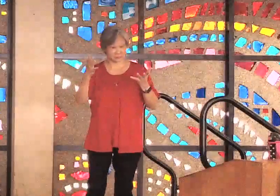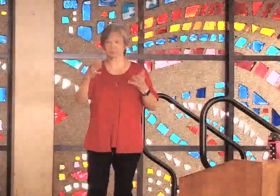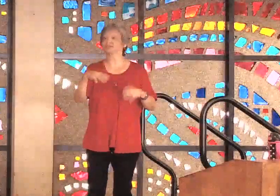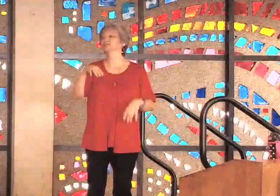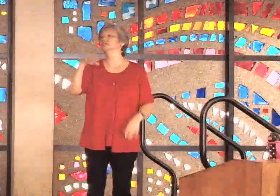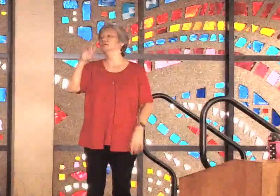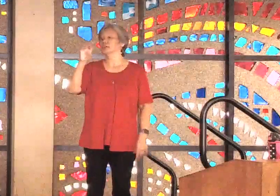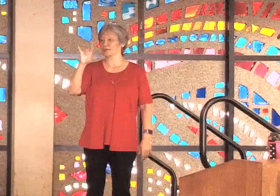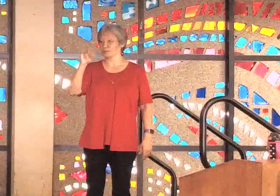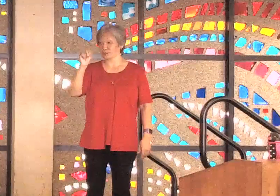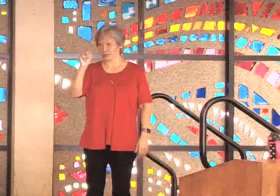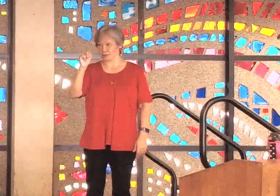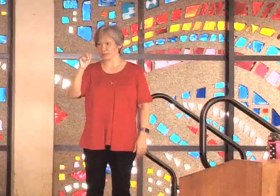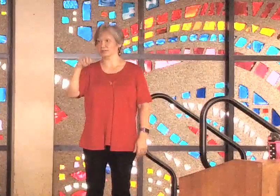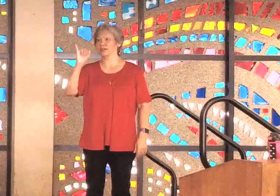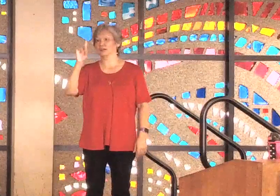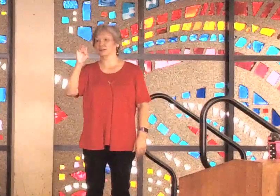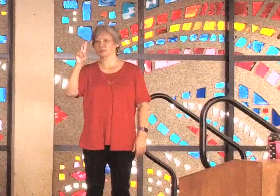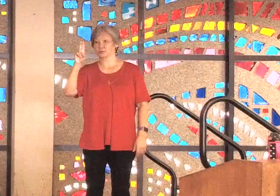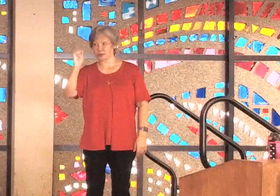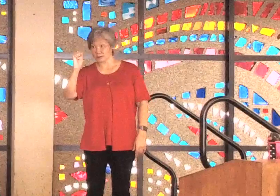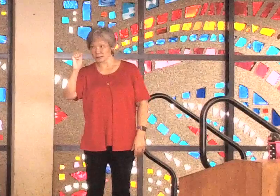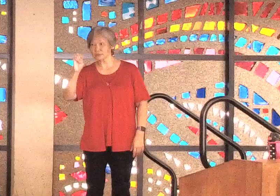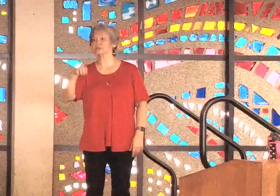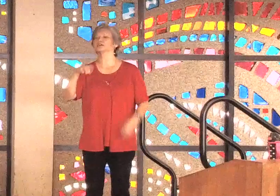Kanji's parents, Aaron